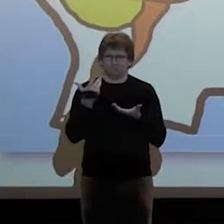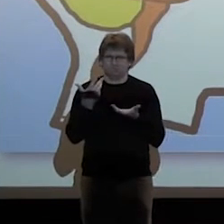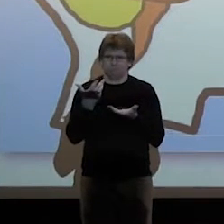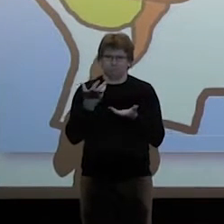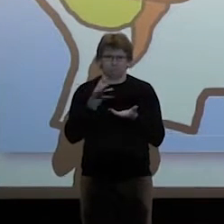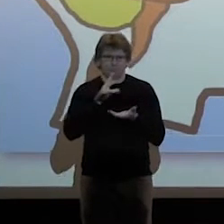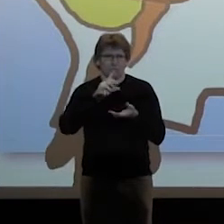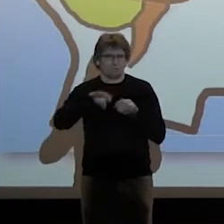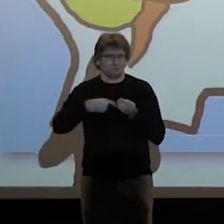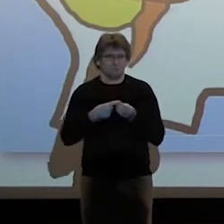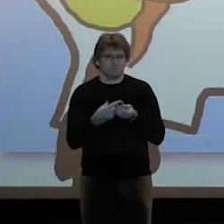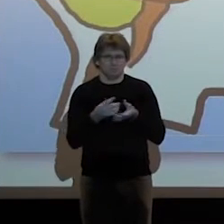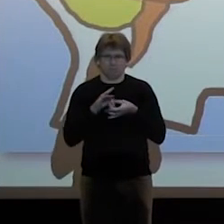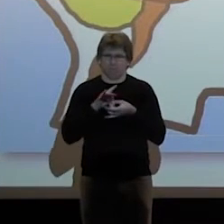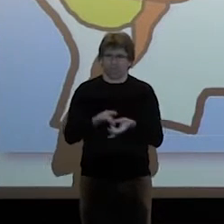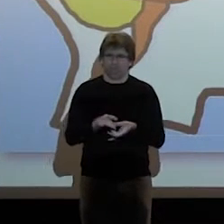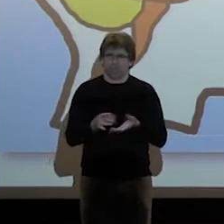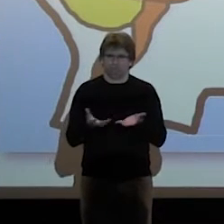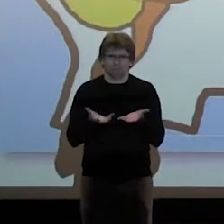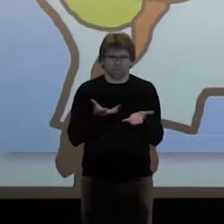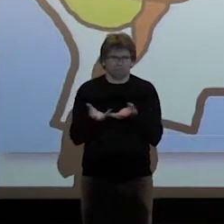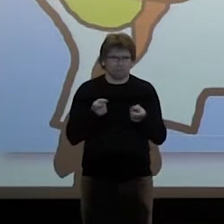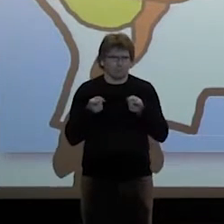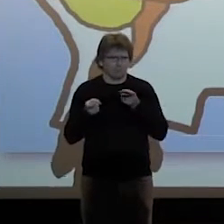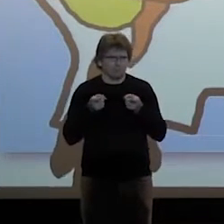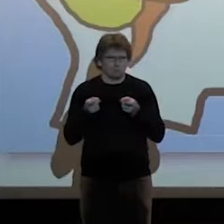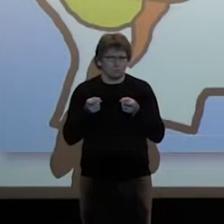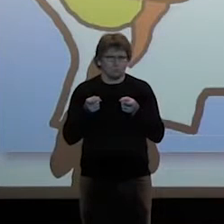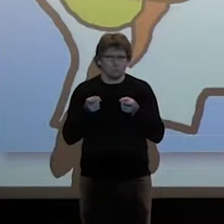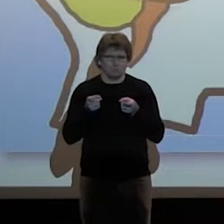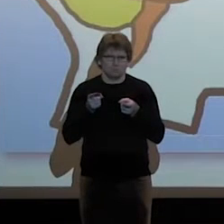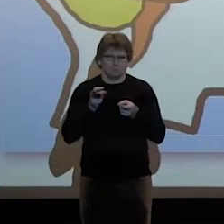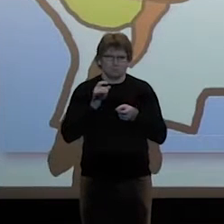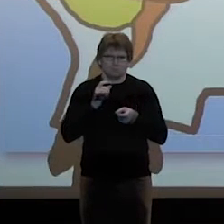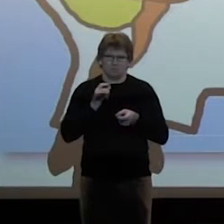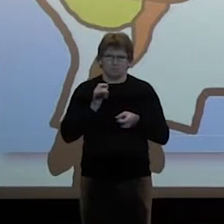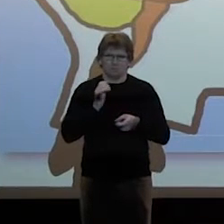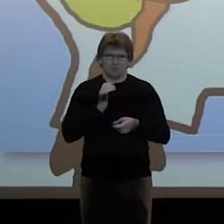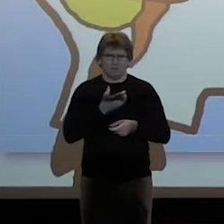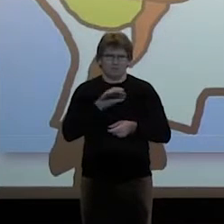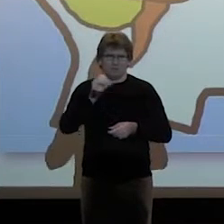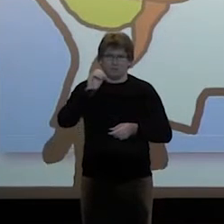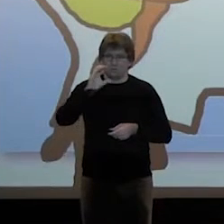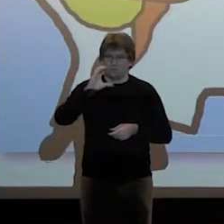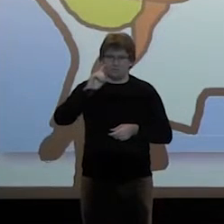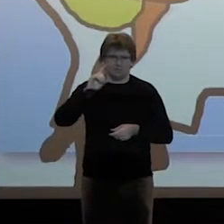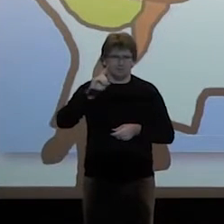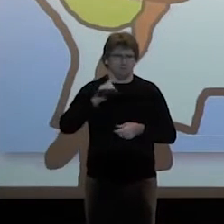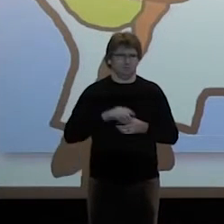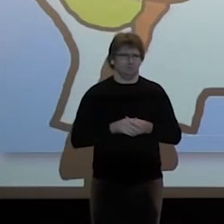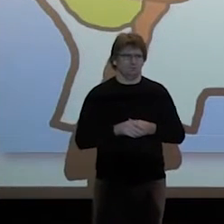Also, in the reptilian portion of the brain, that's where we get our basic self-control for